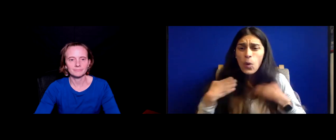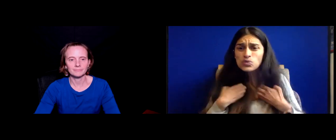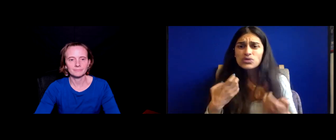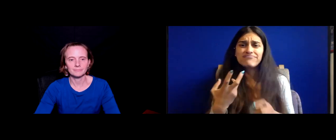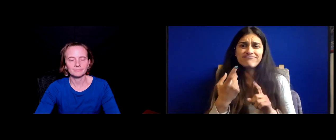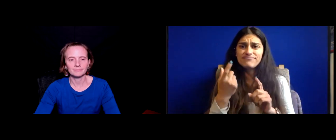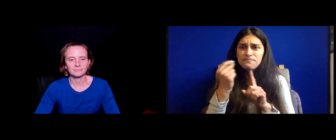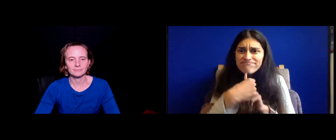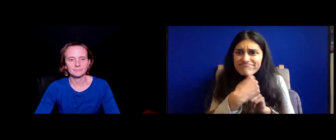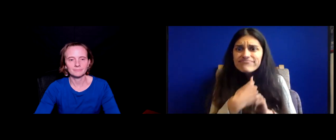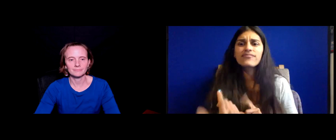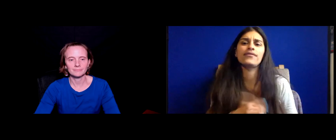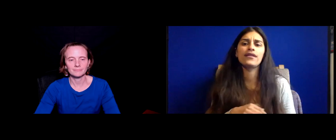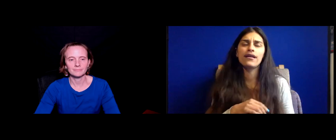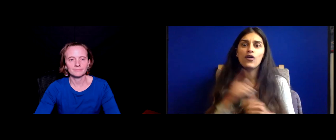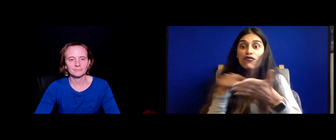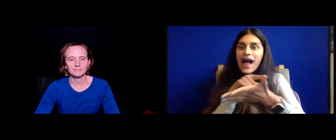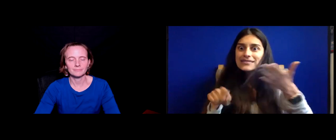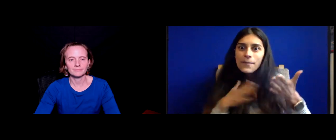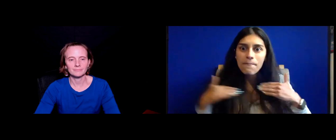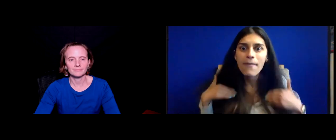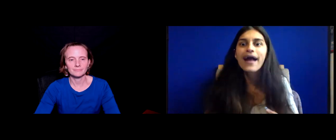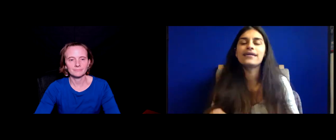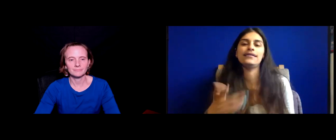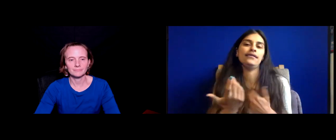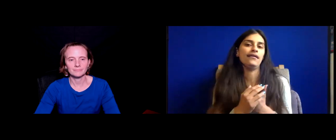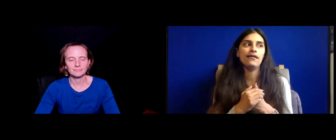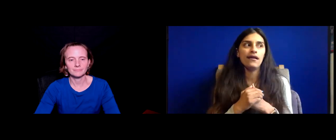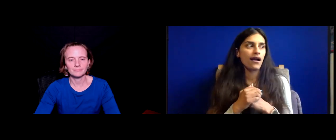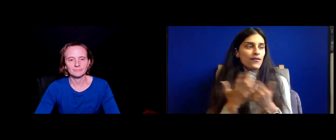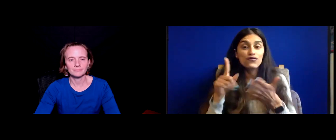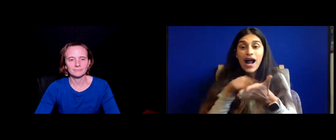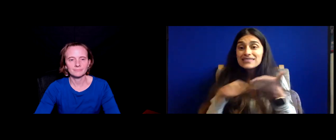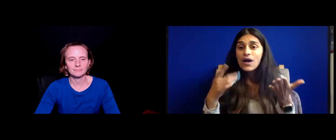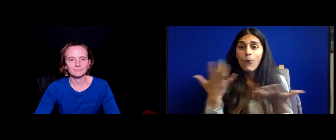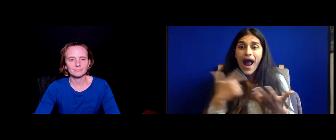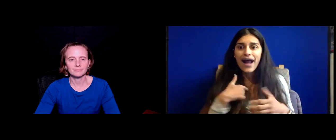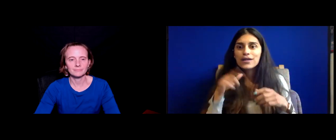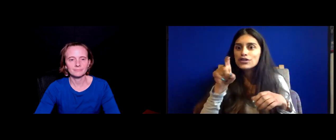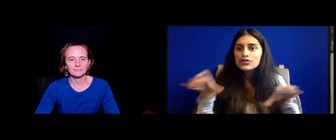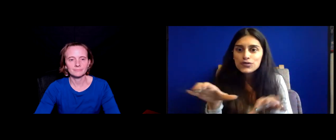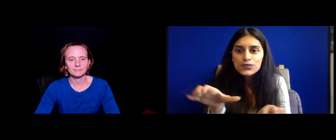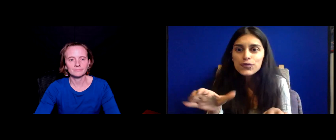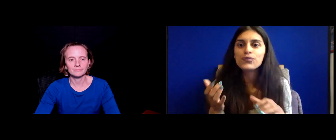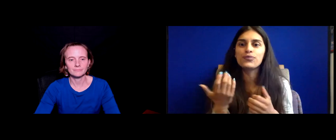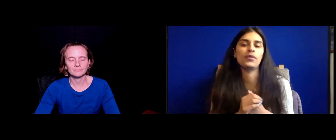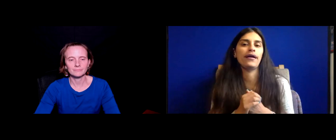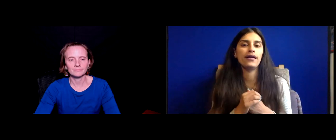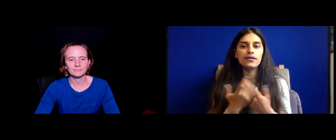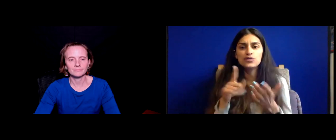wanted. It was emotional manipulation. They criticized my